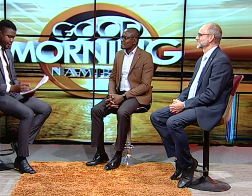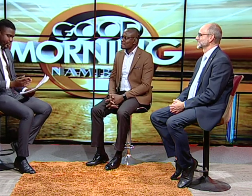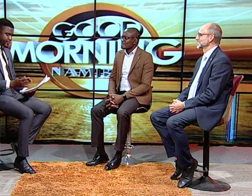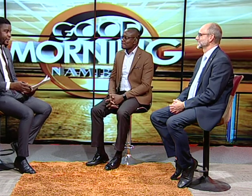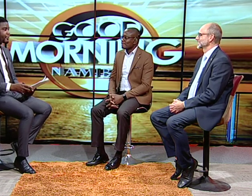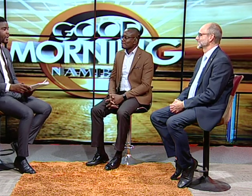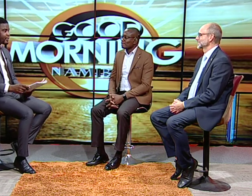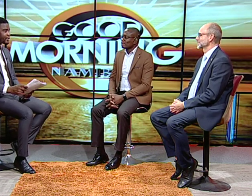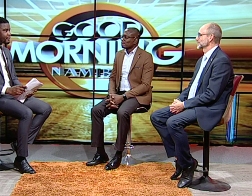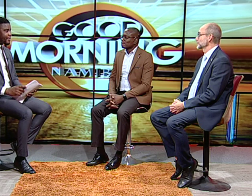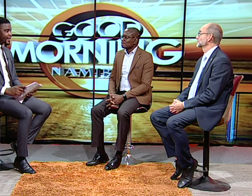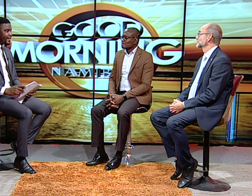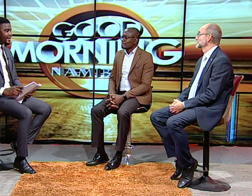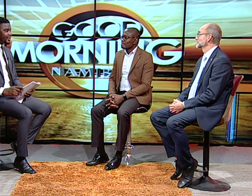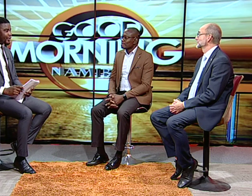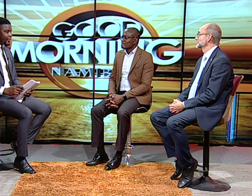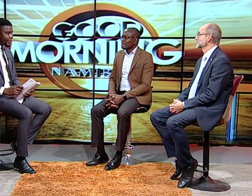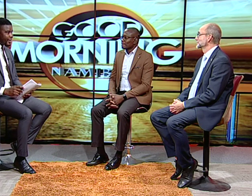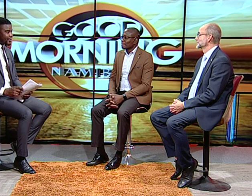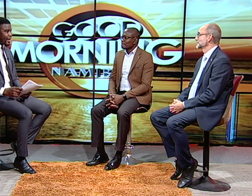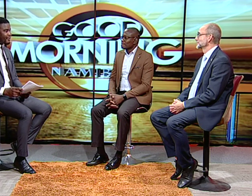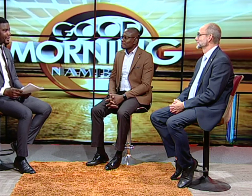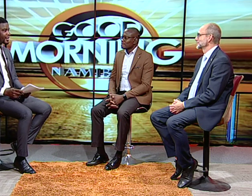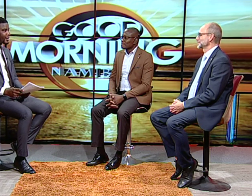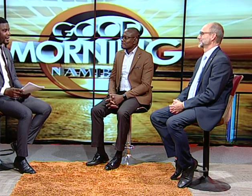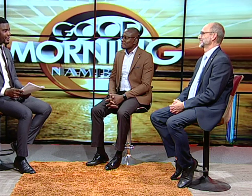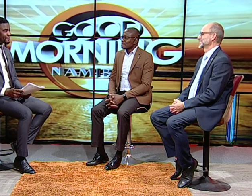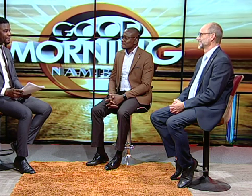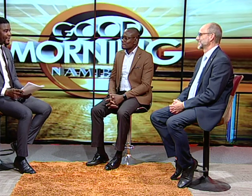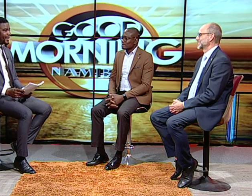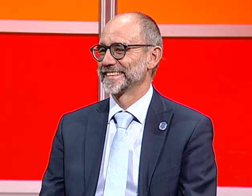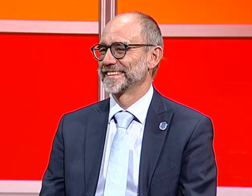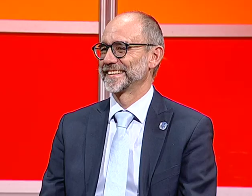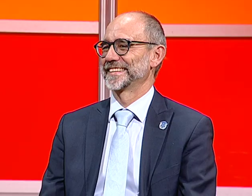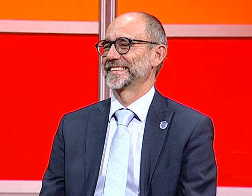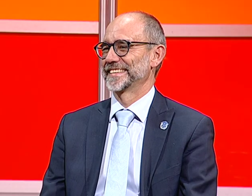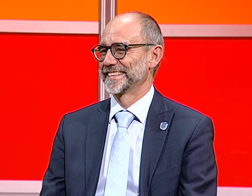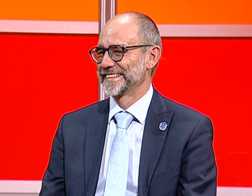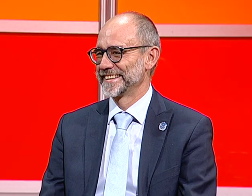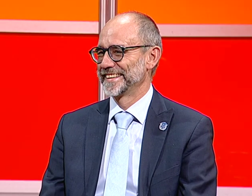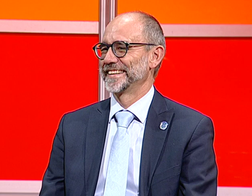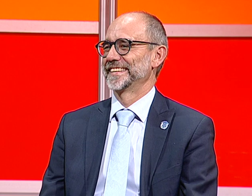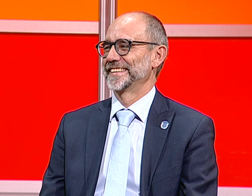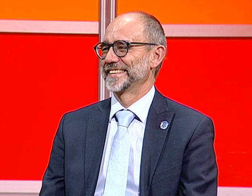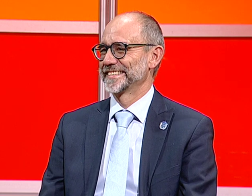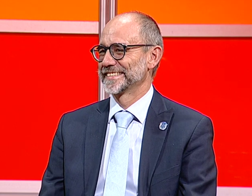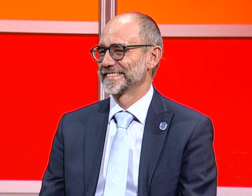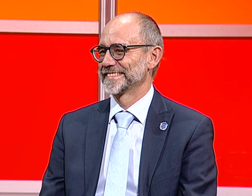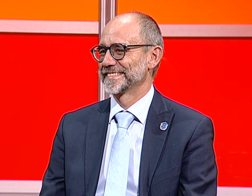Dr. Murray. Welcome to Namibia. It's a great honor to have you here in our country. Firstly, can you tell us about, you know,